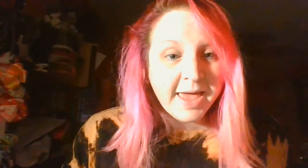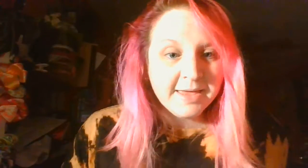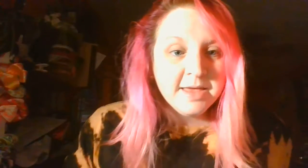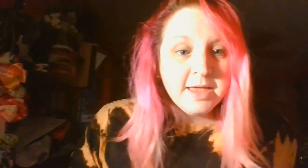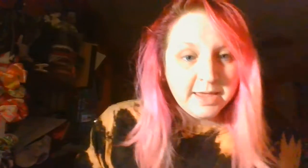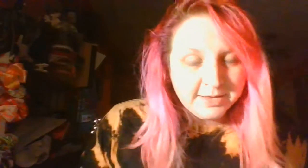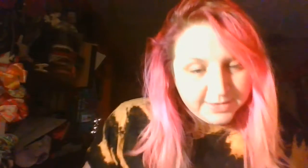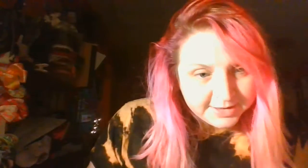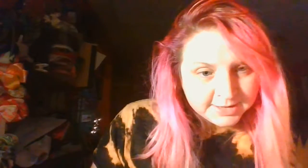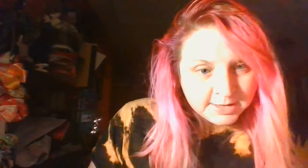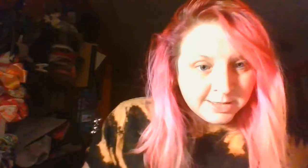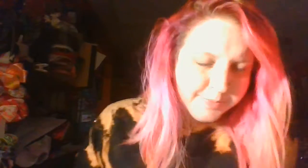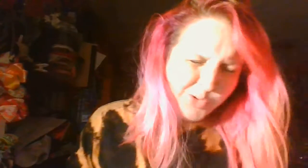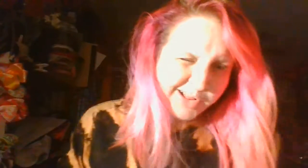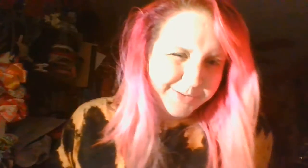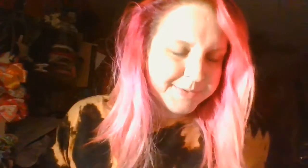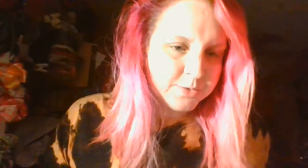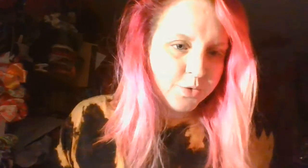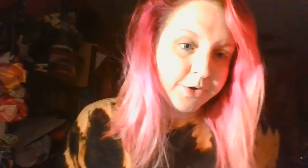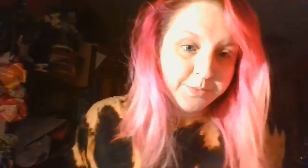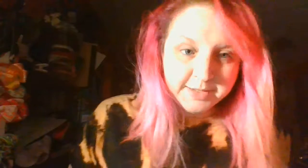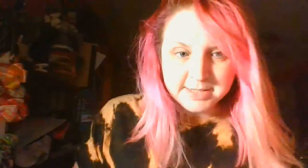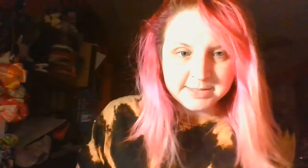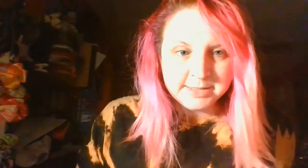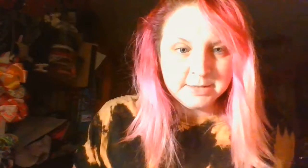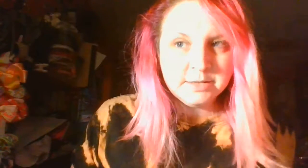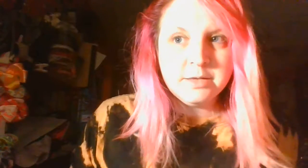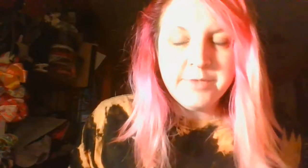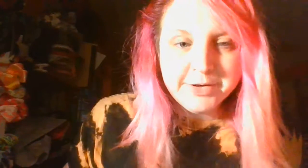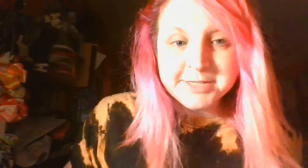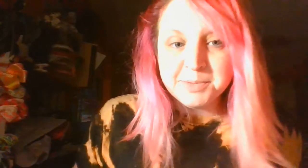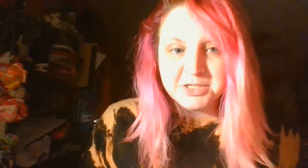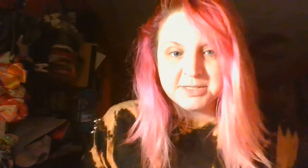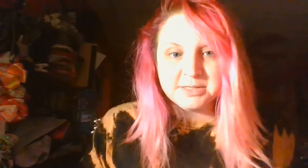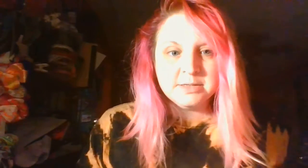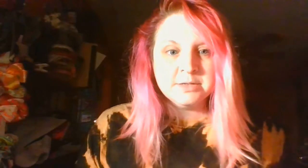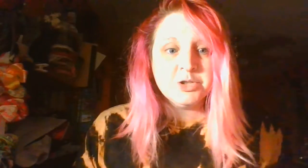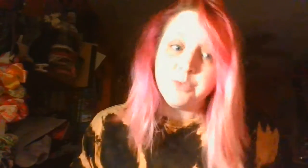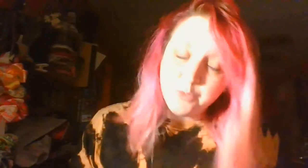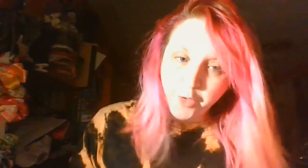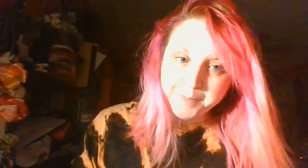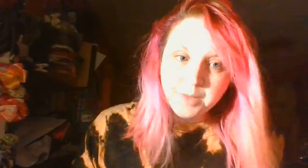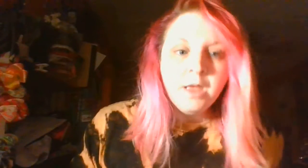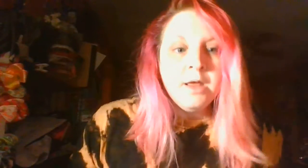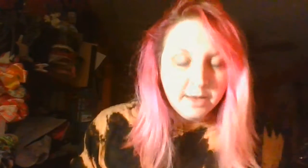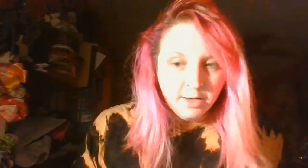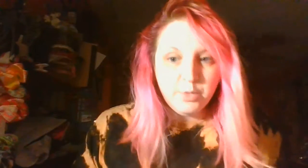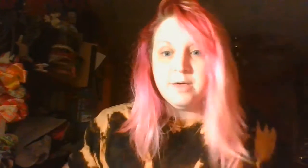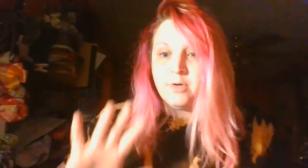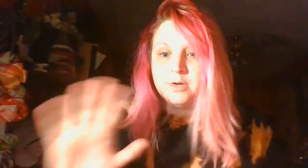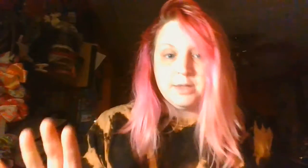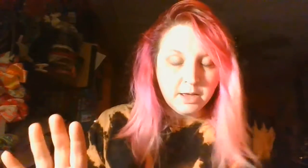Hey, in this clip or clips, we're going to be discussing the various speeches to inform. Now, we have already